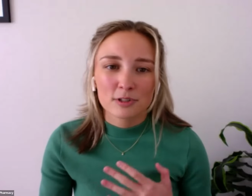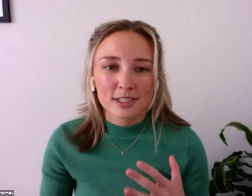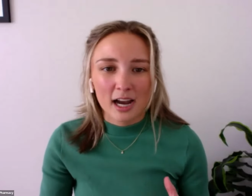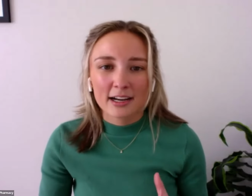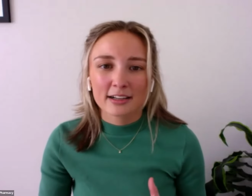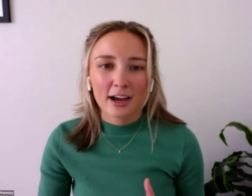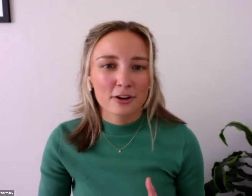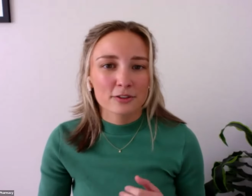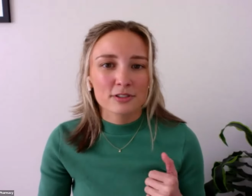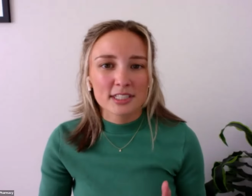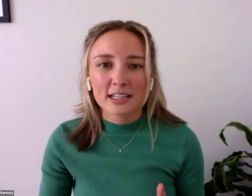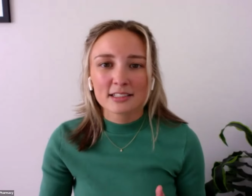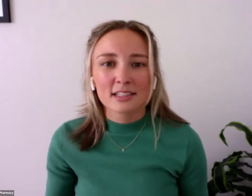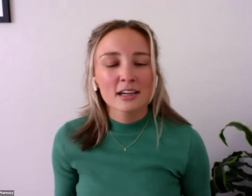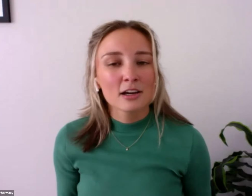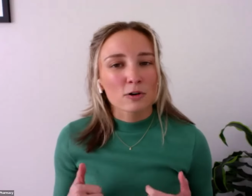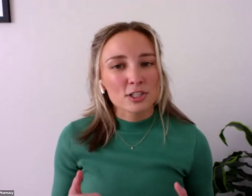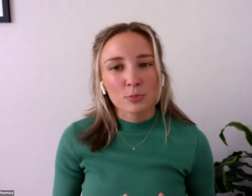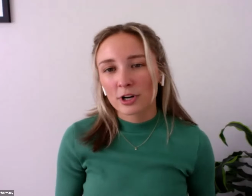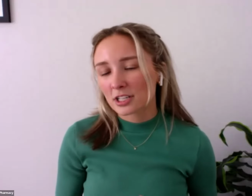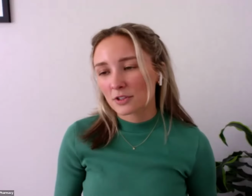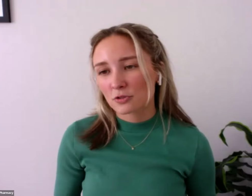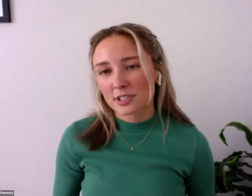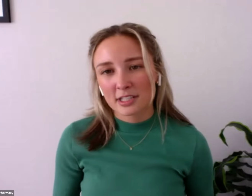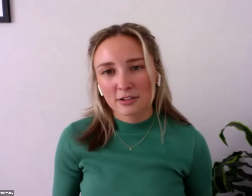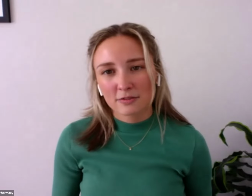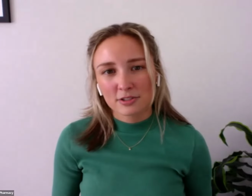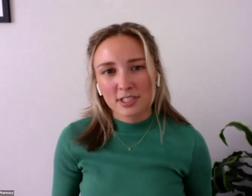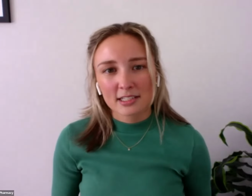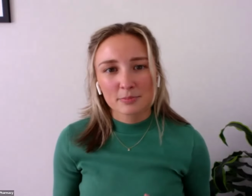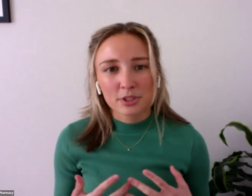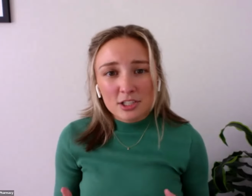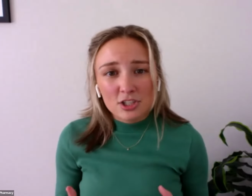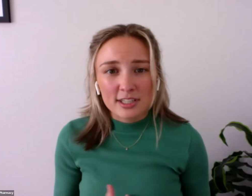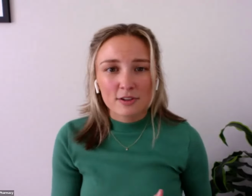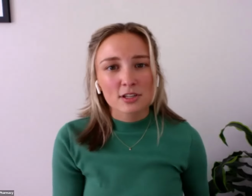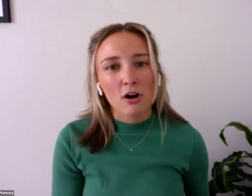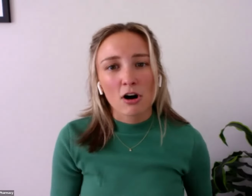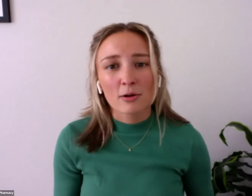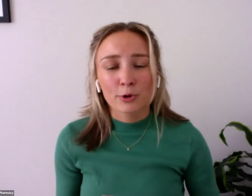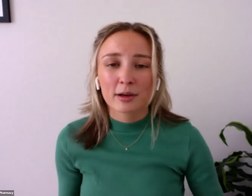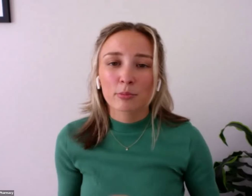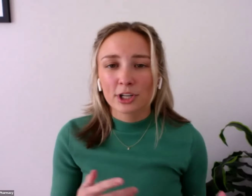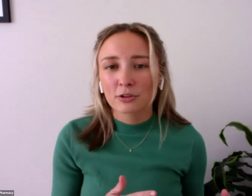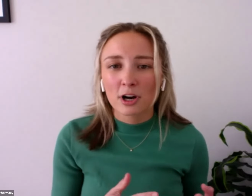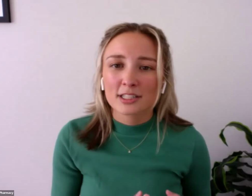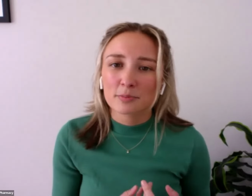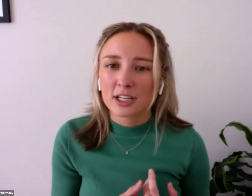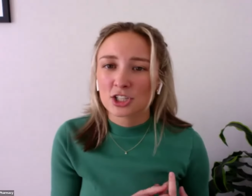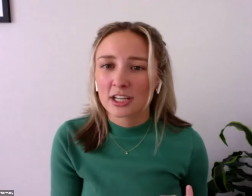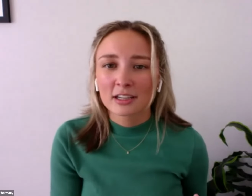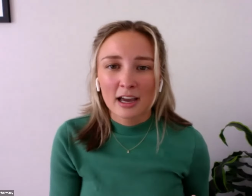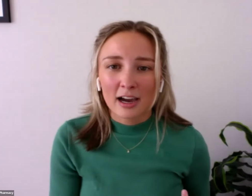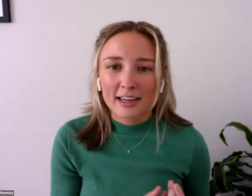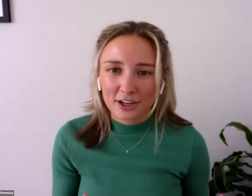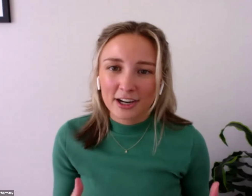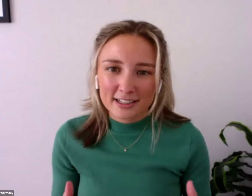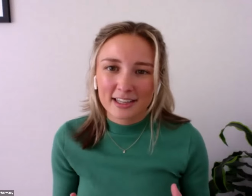So if you reside in either of those states or support individuals in either of those states, please just give us a call and we can bring you on as a